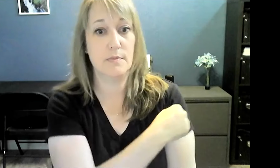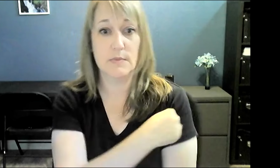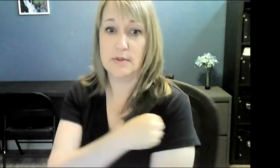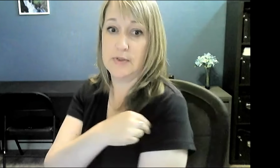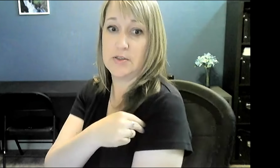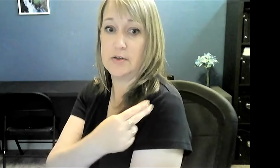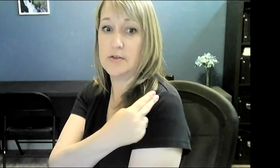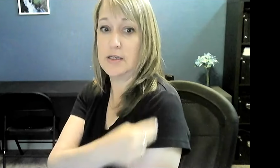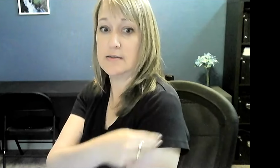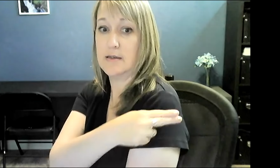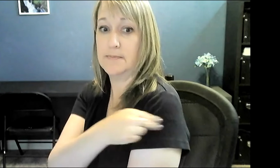I turn so you can see it.